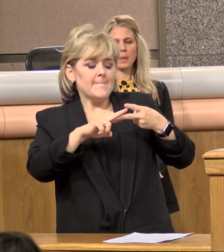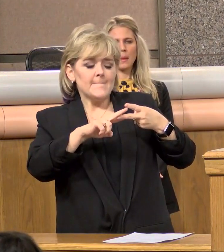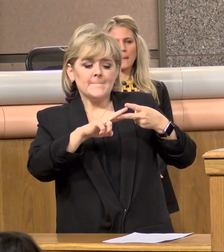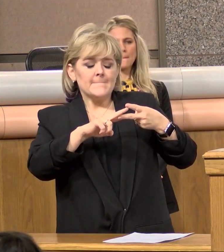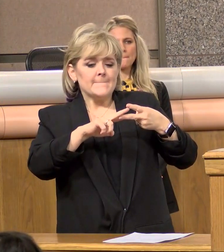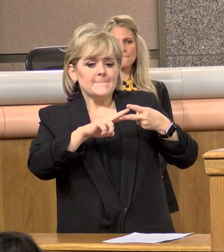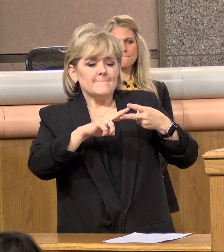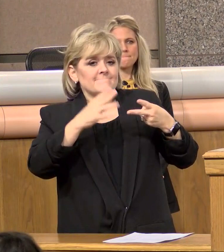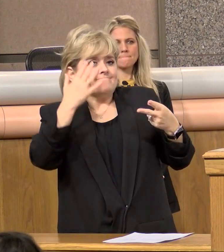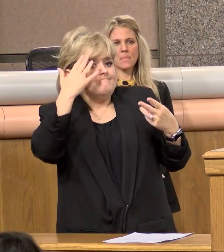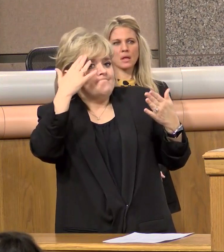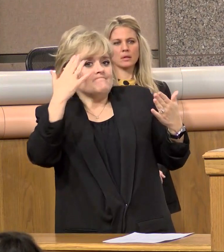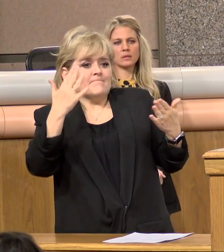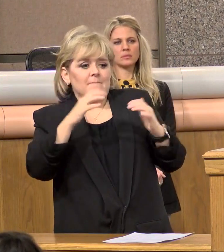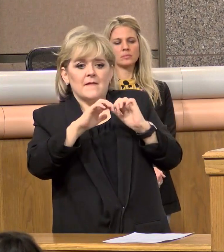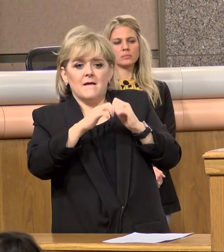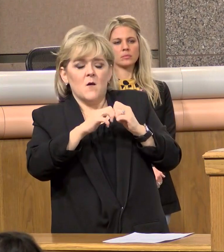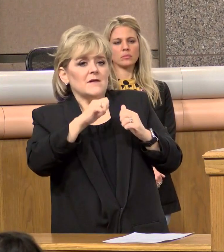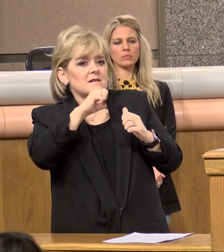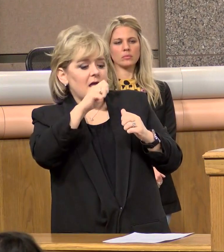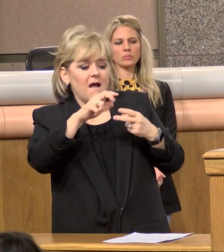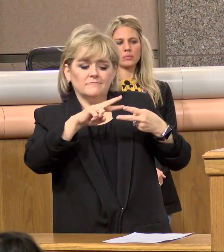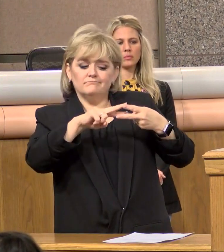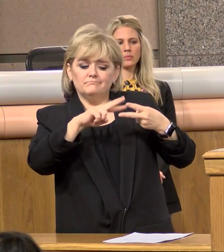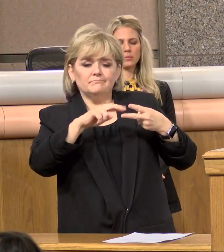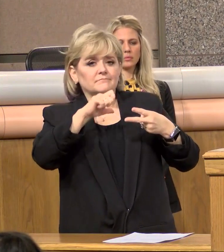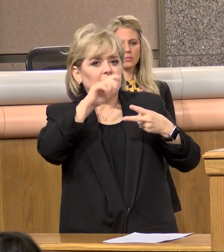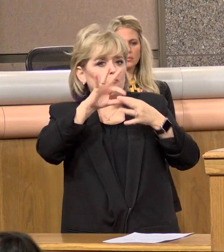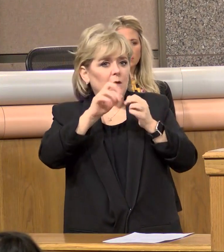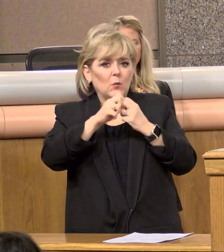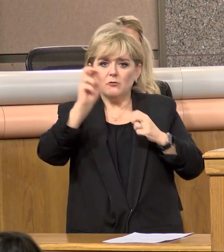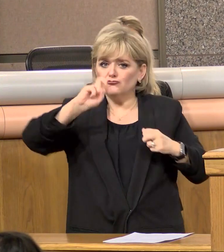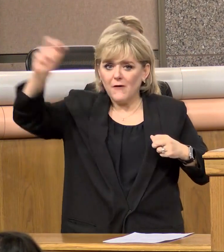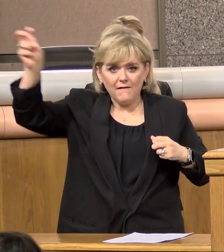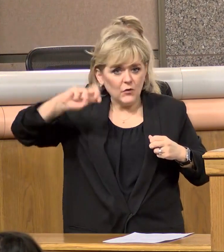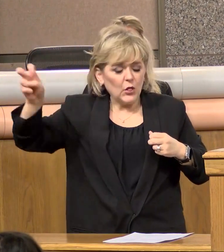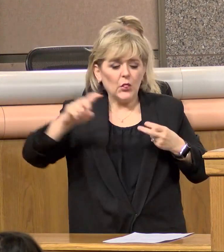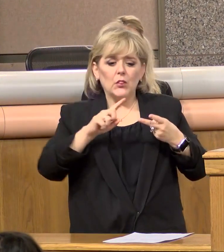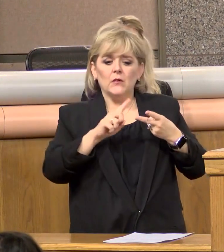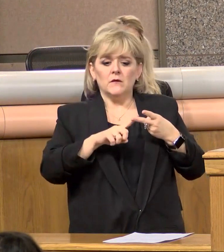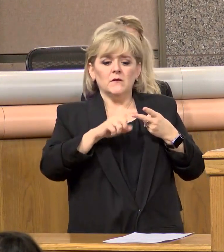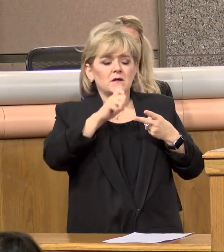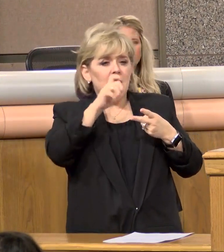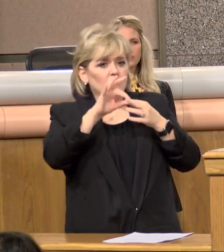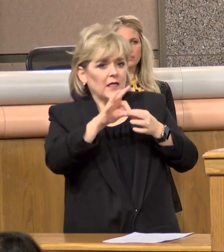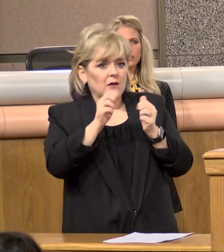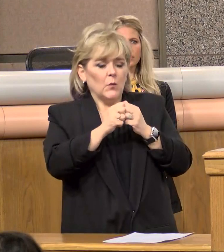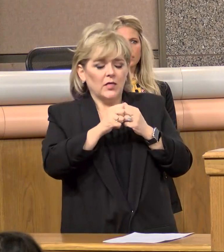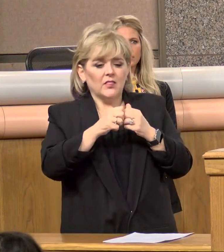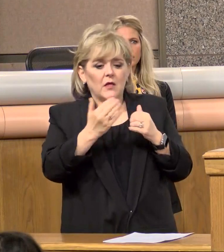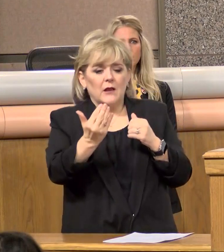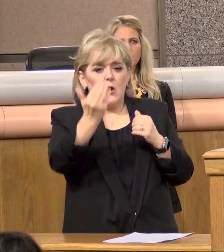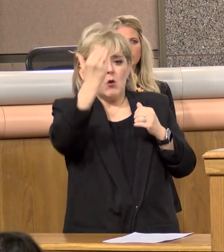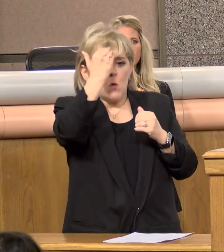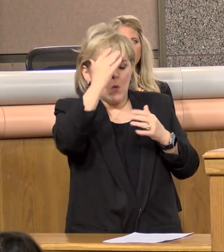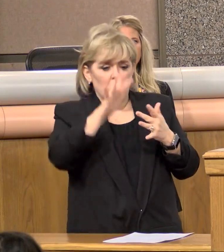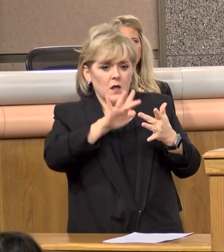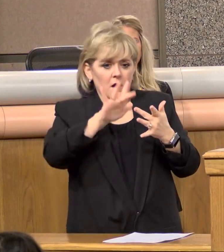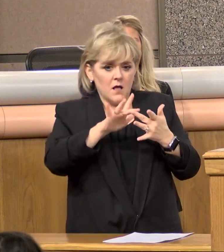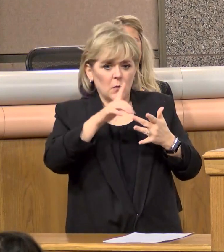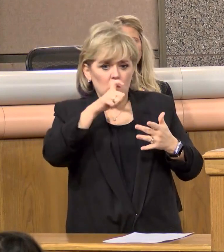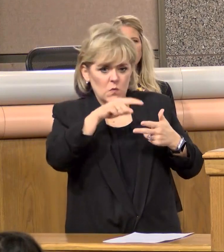um, um, associate with either travel or a known contact. And what this shows is that we are starting to